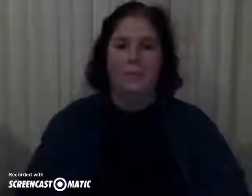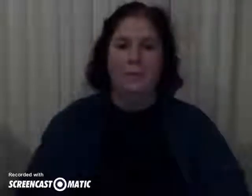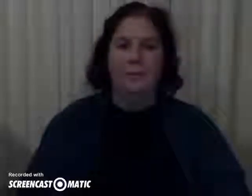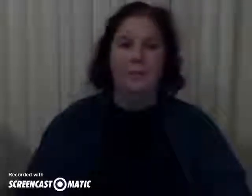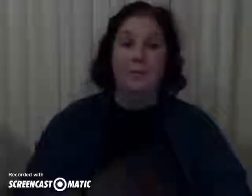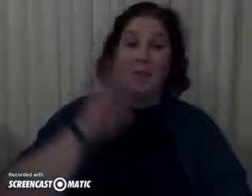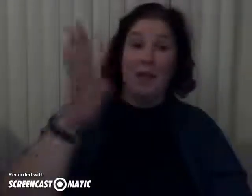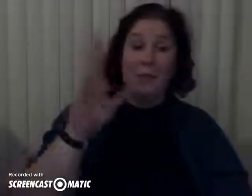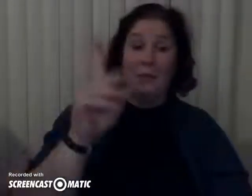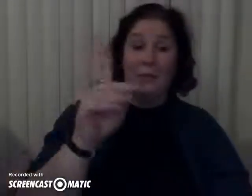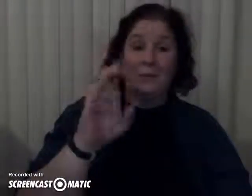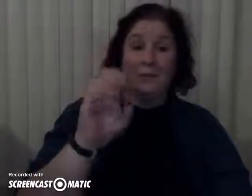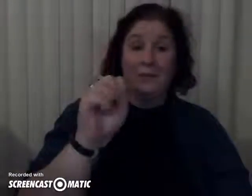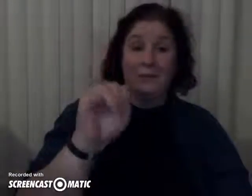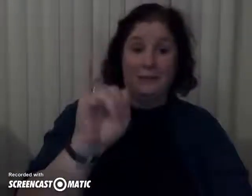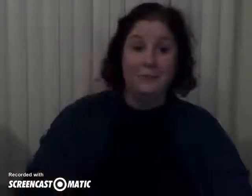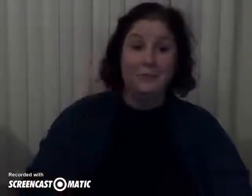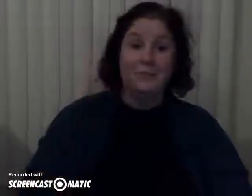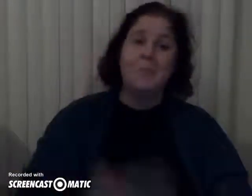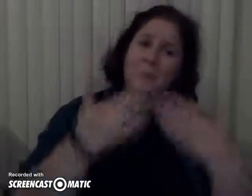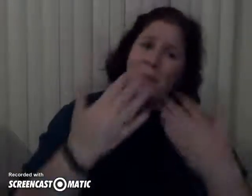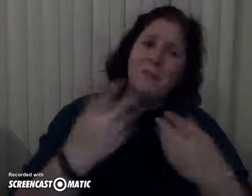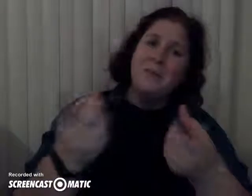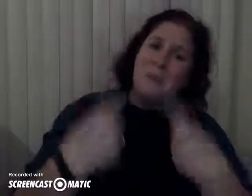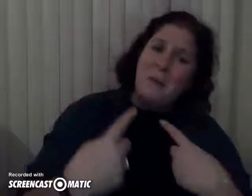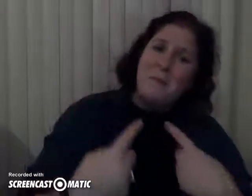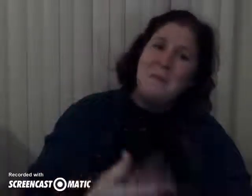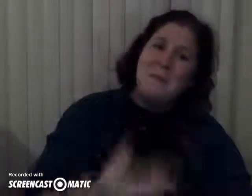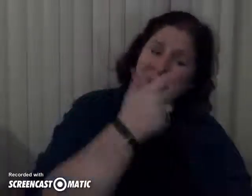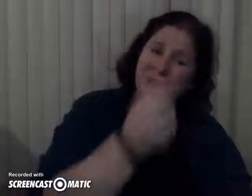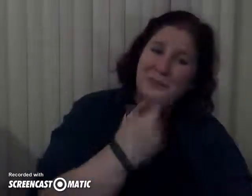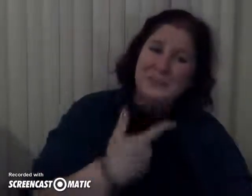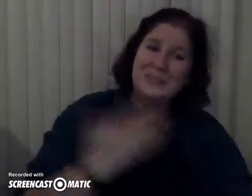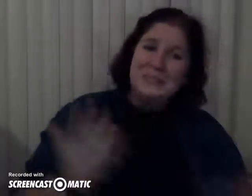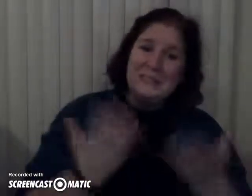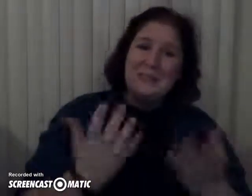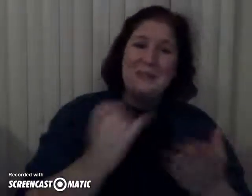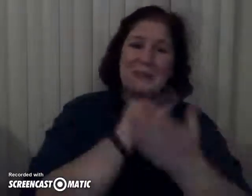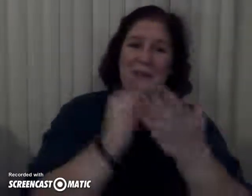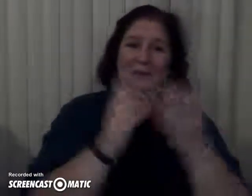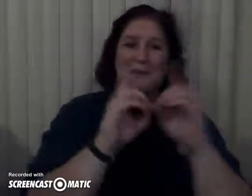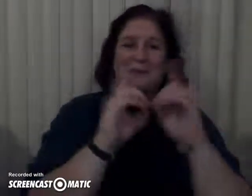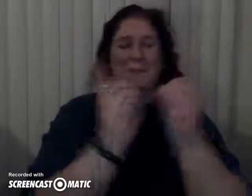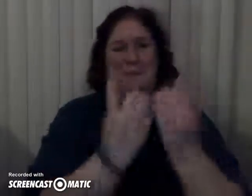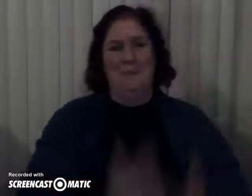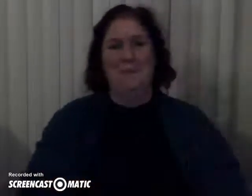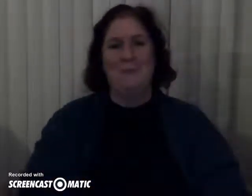Hi there, Ketsi. I want to thank you for coming and expressing some interest in the art department and in learning a little bit about our